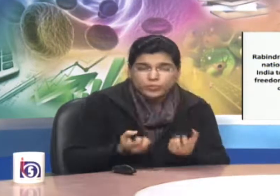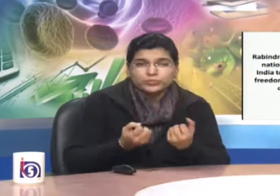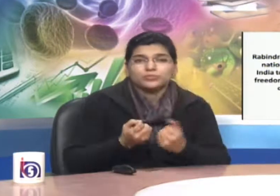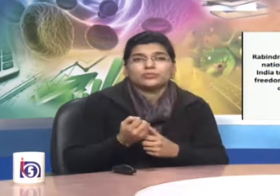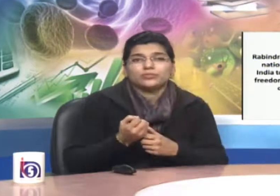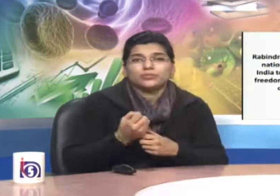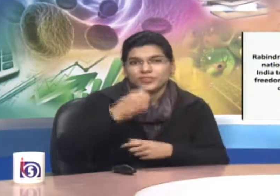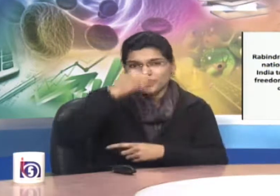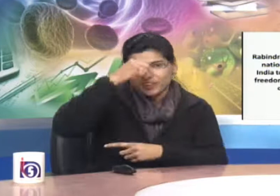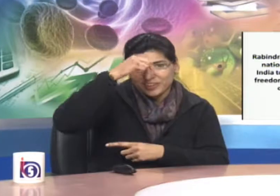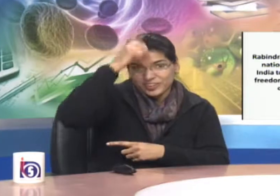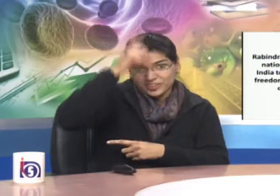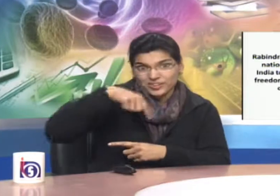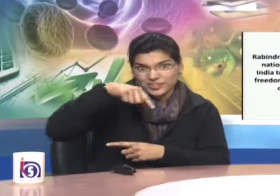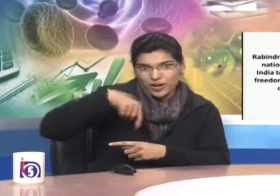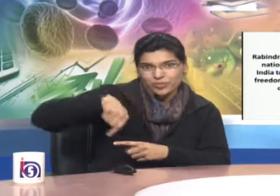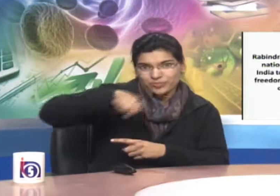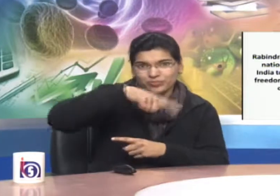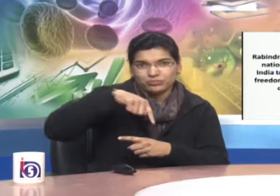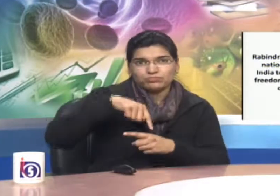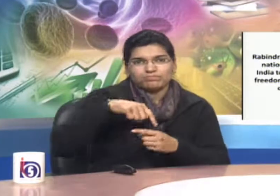the great Indian nationalist